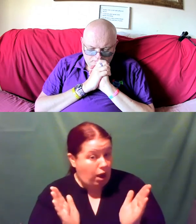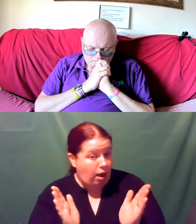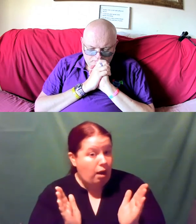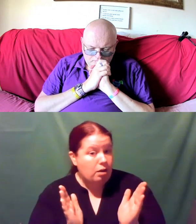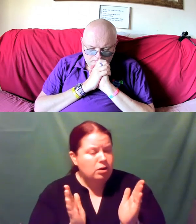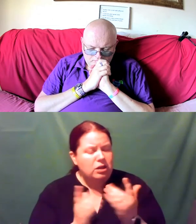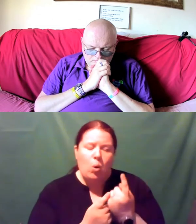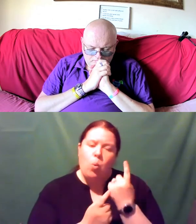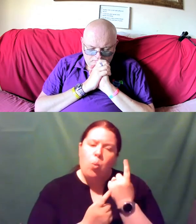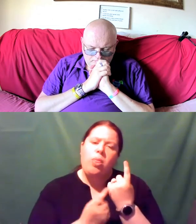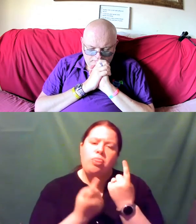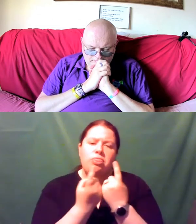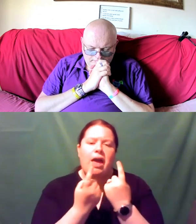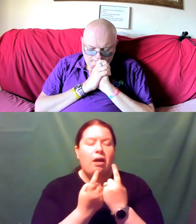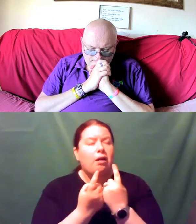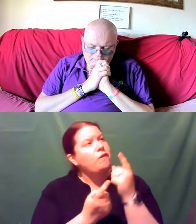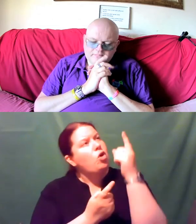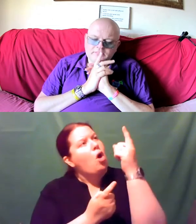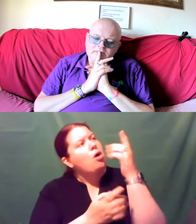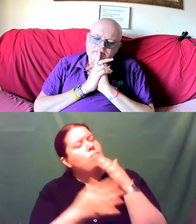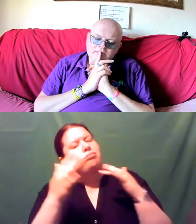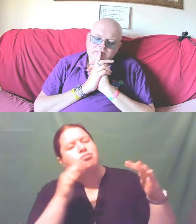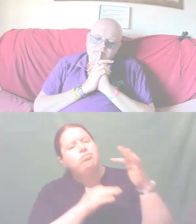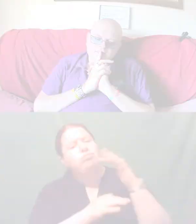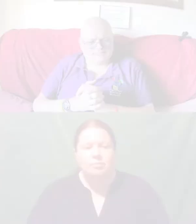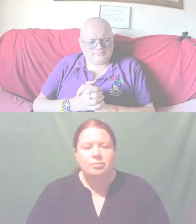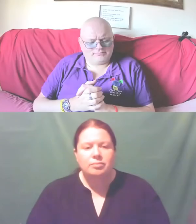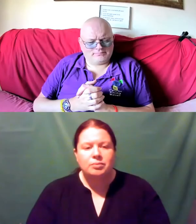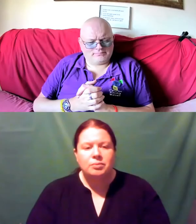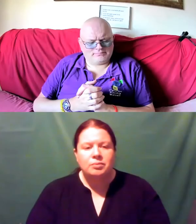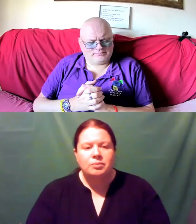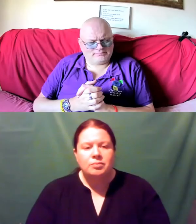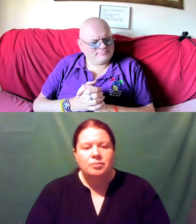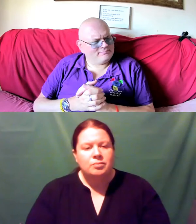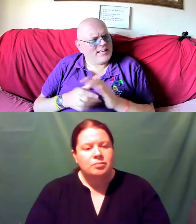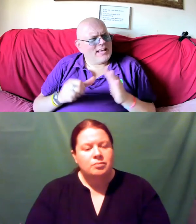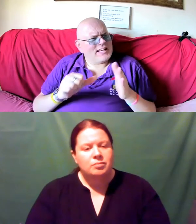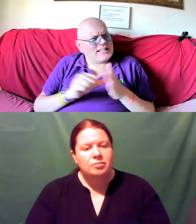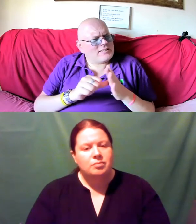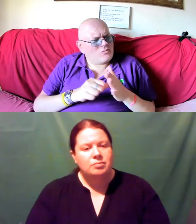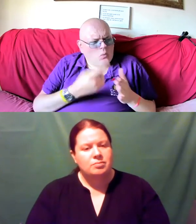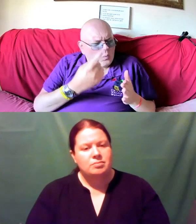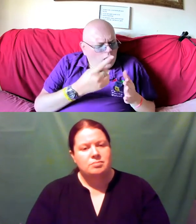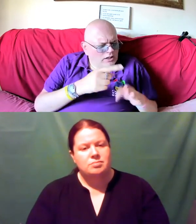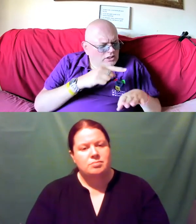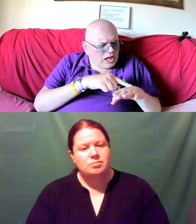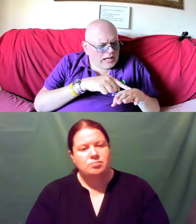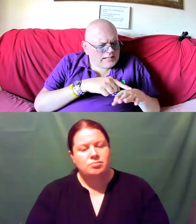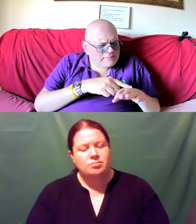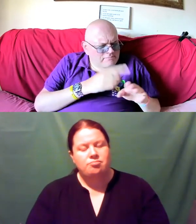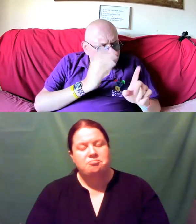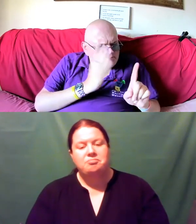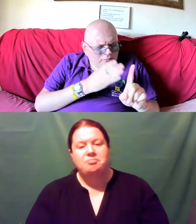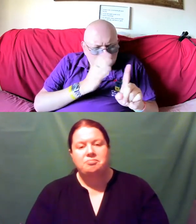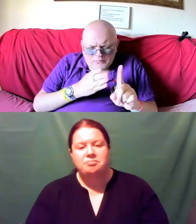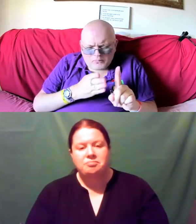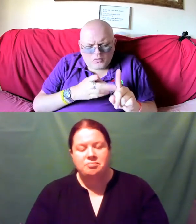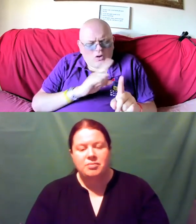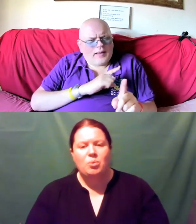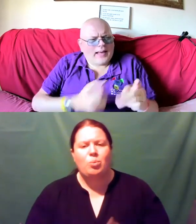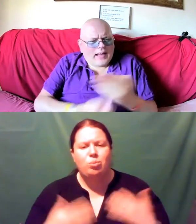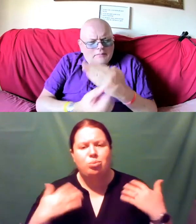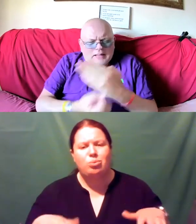God's glory that Open Table has shown you? I can't, it's really hard to pinpoint one moment because it keeps happening. Wow.